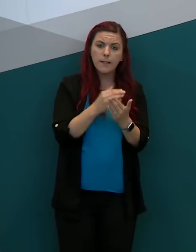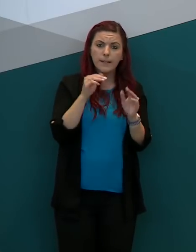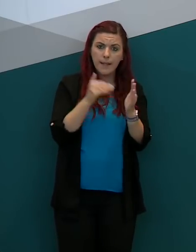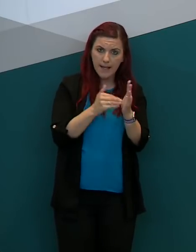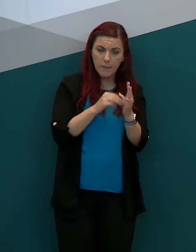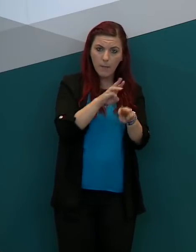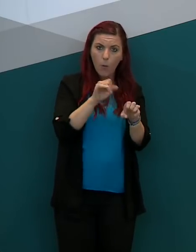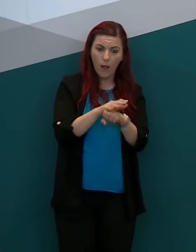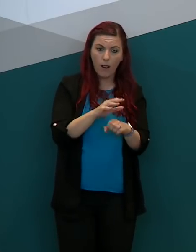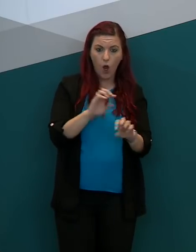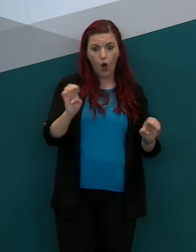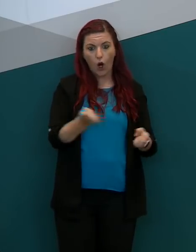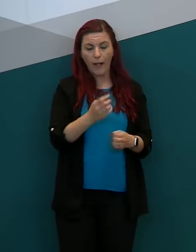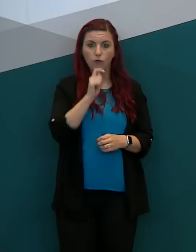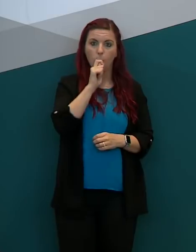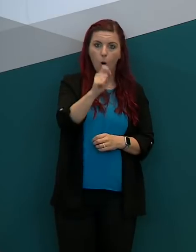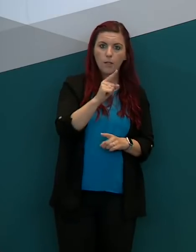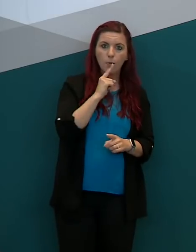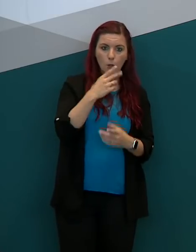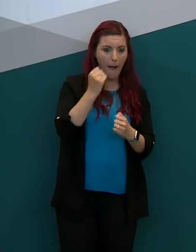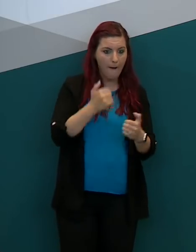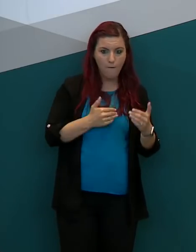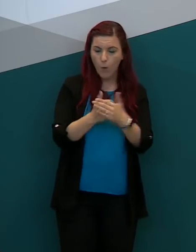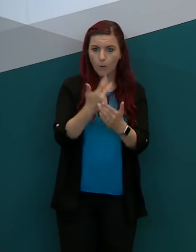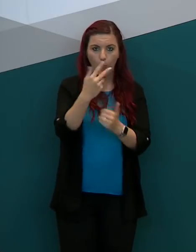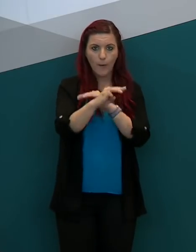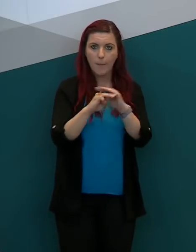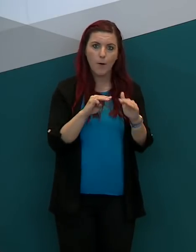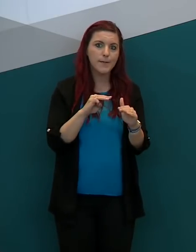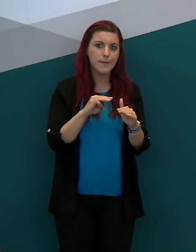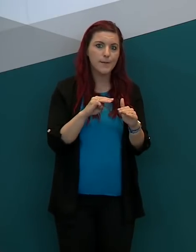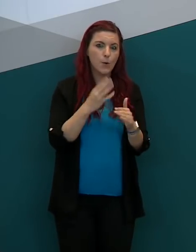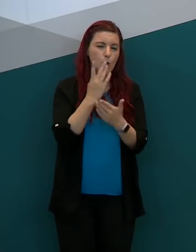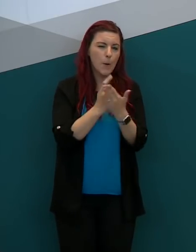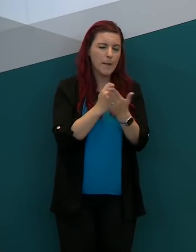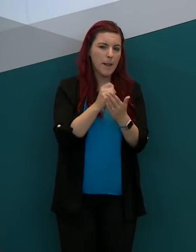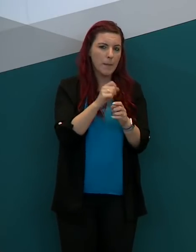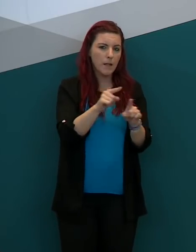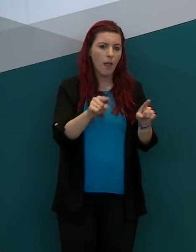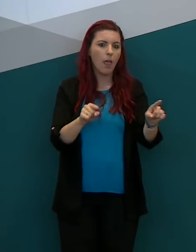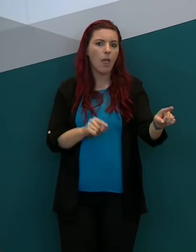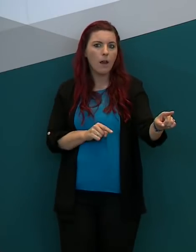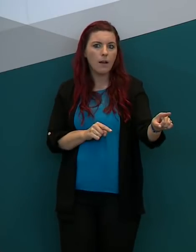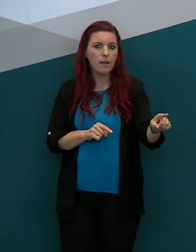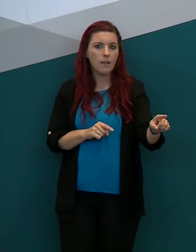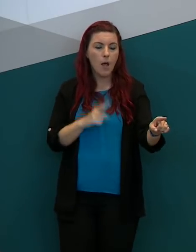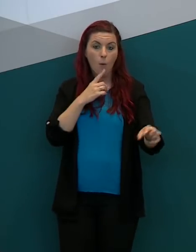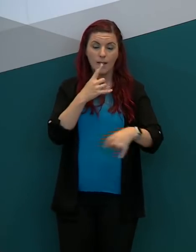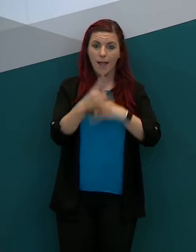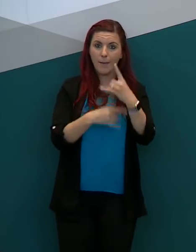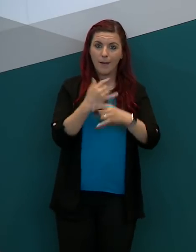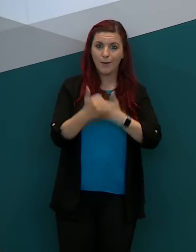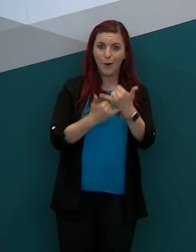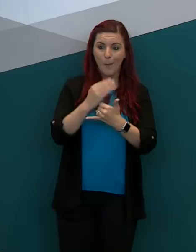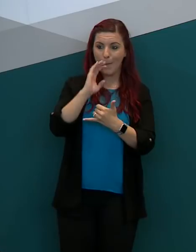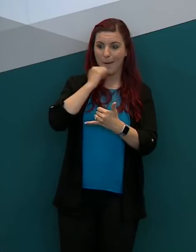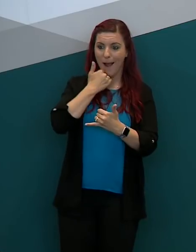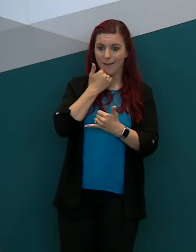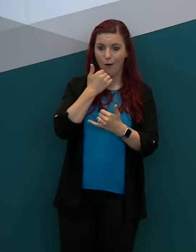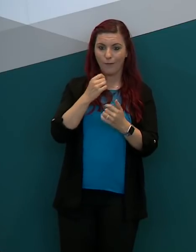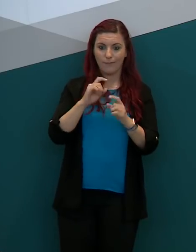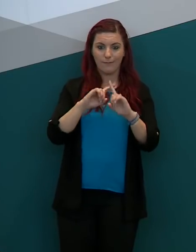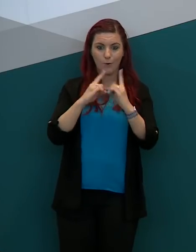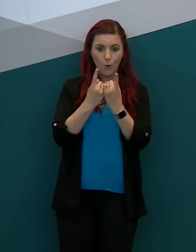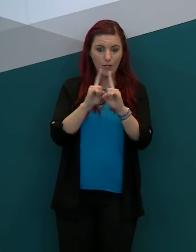period, they have up to 3 months, and there can be a spread, if you like. And one of the things that we think is happening this year is that as a consequence of